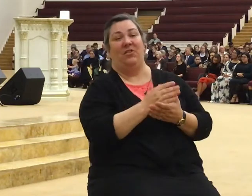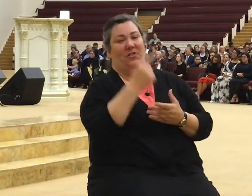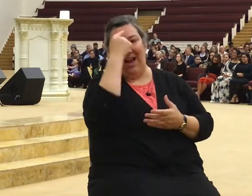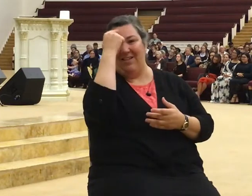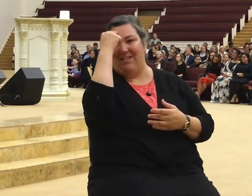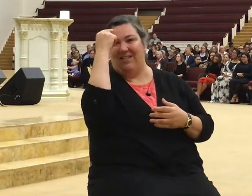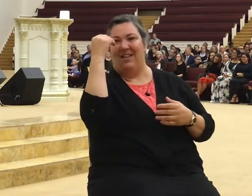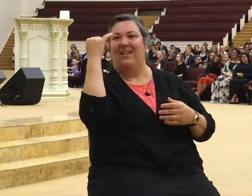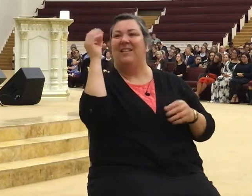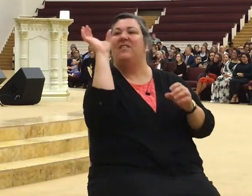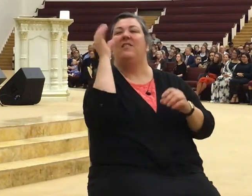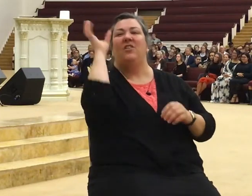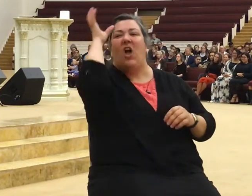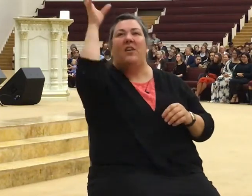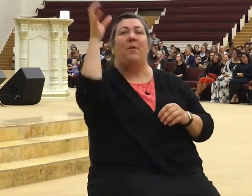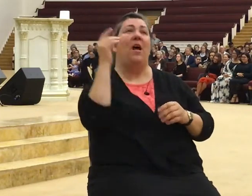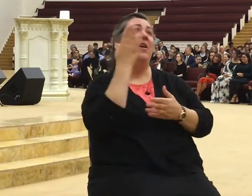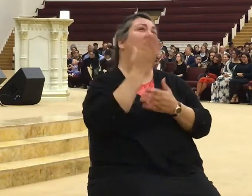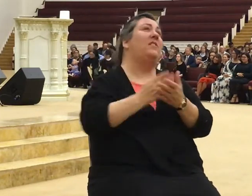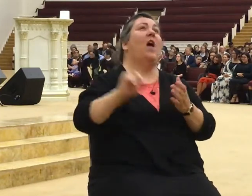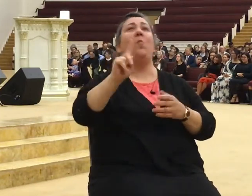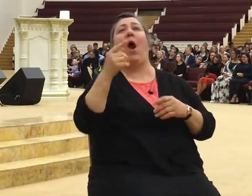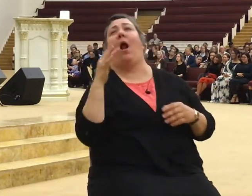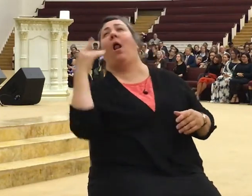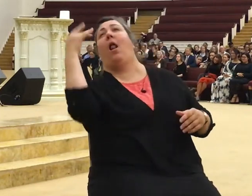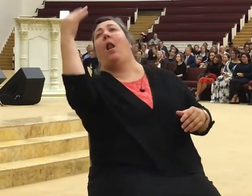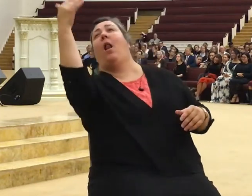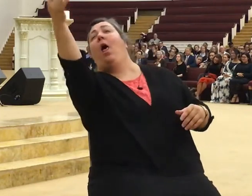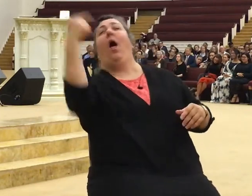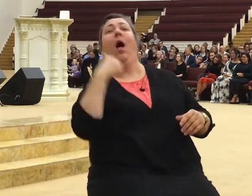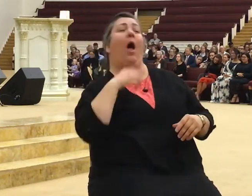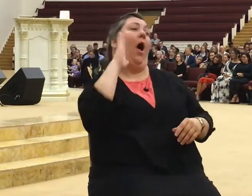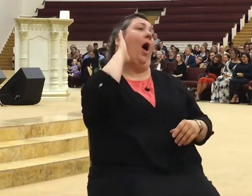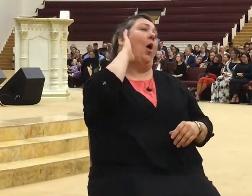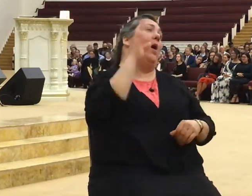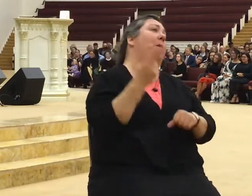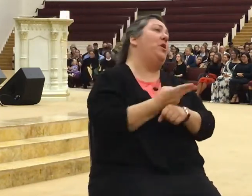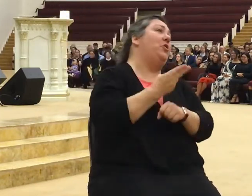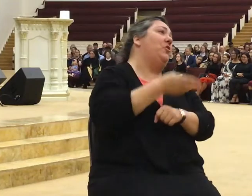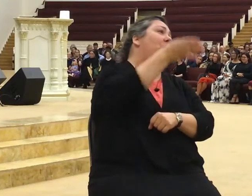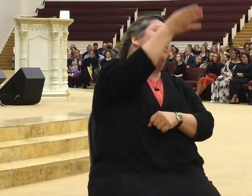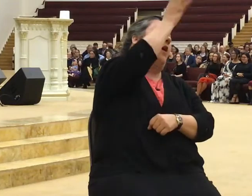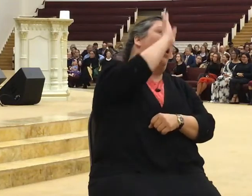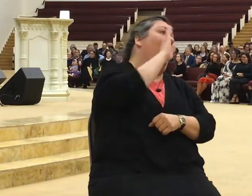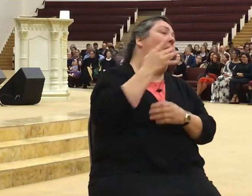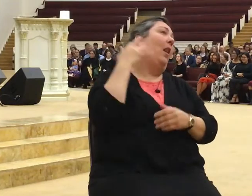Somewhere out there, I will be used of God.